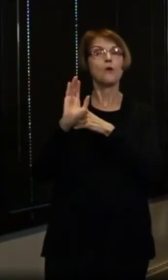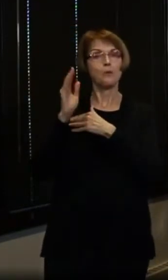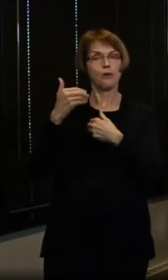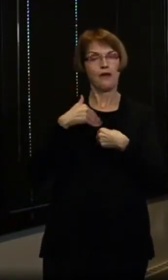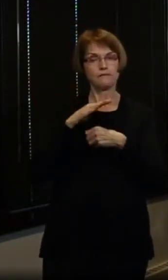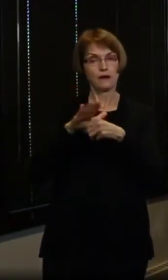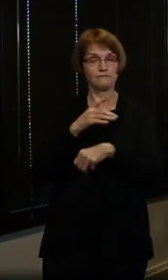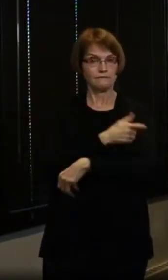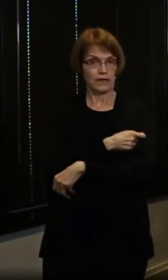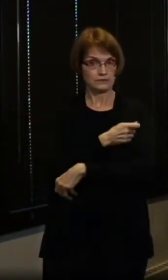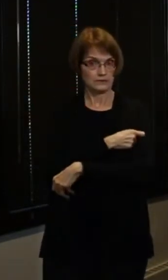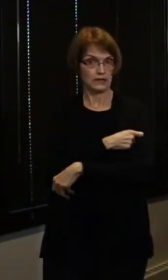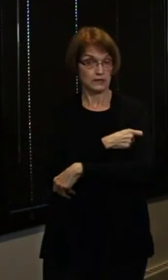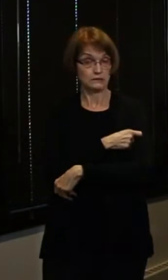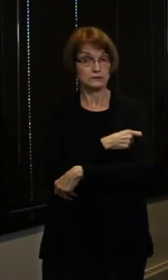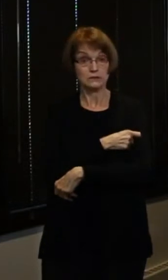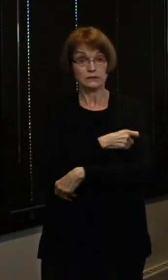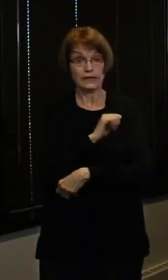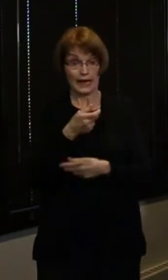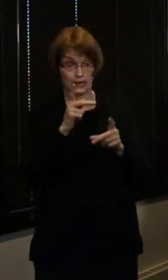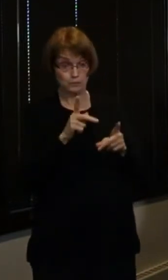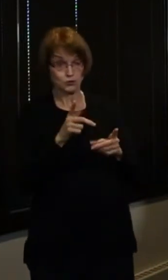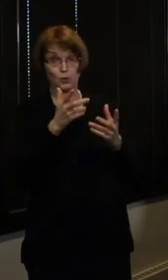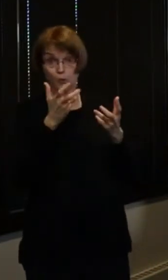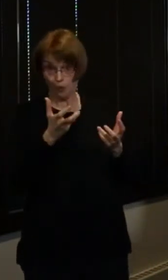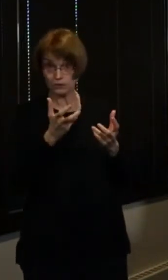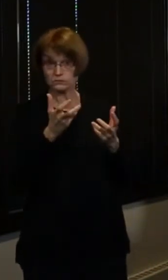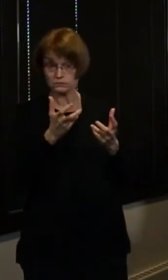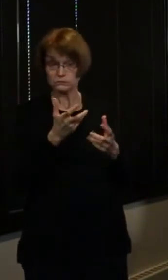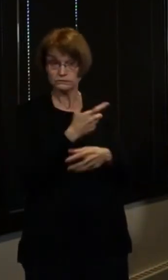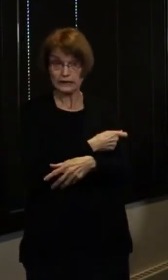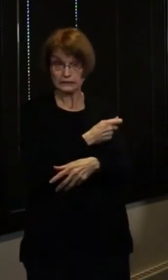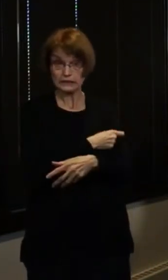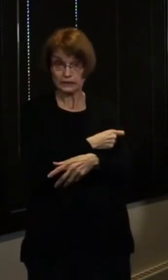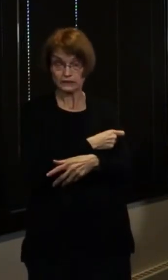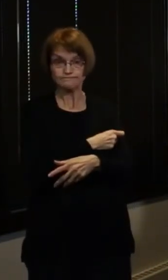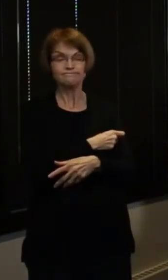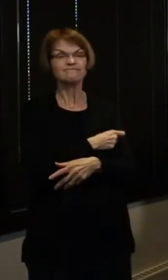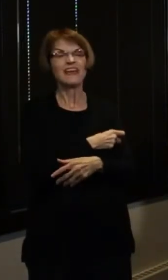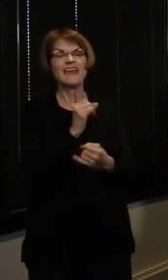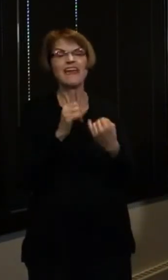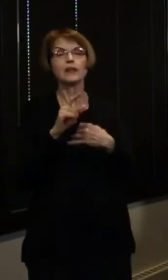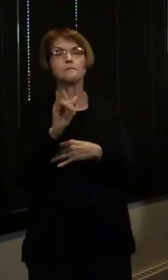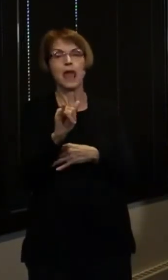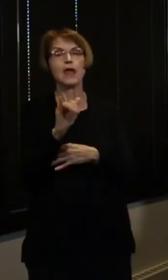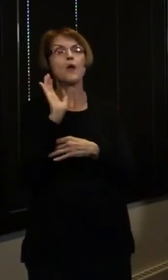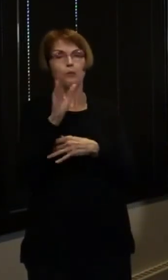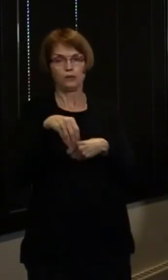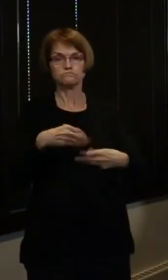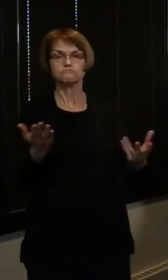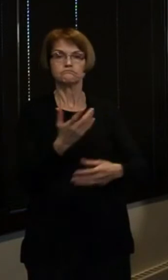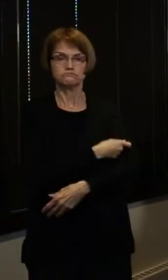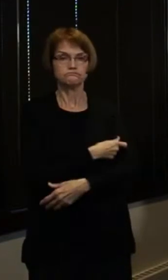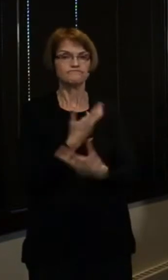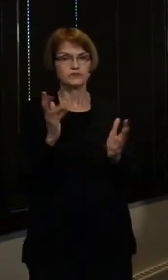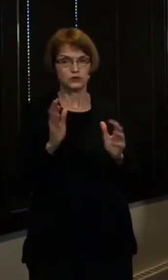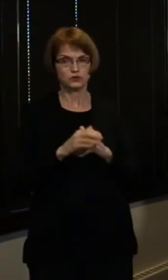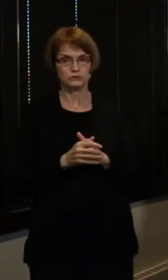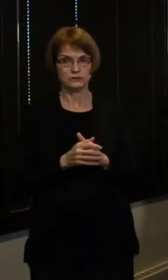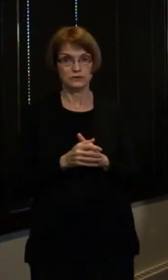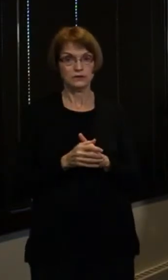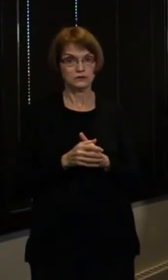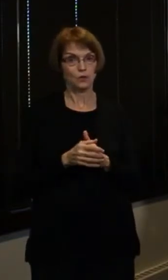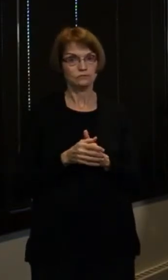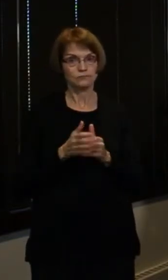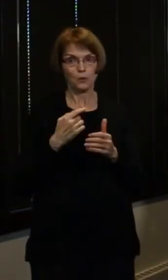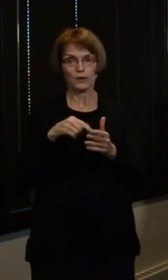vaccine for every adult that wants one by May. And we are looking forward to the day when we will have supply that meets